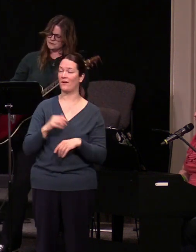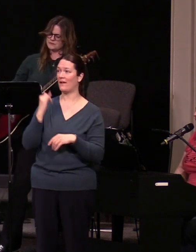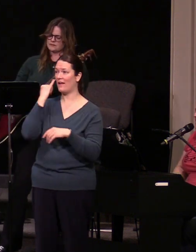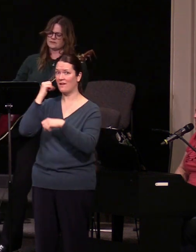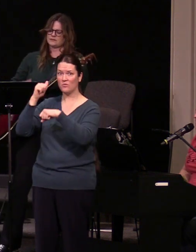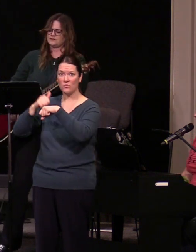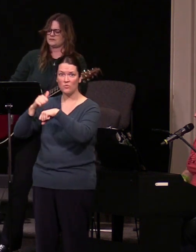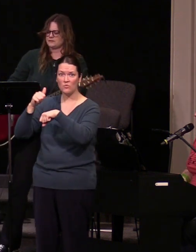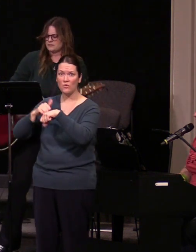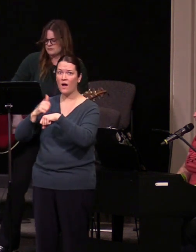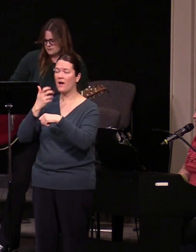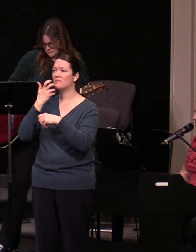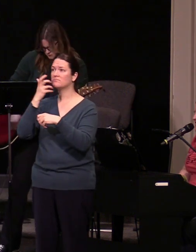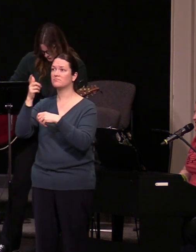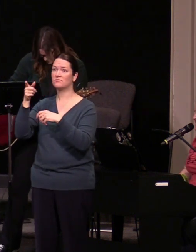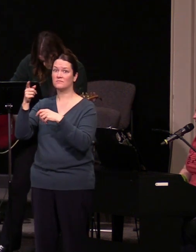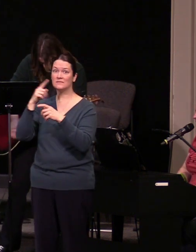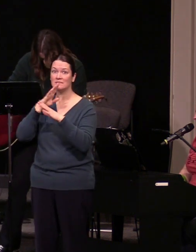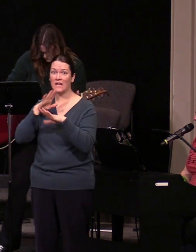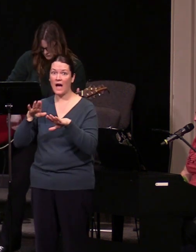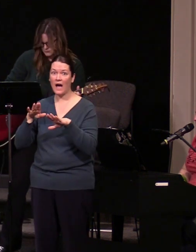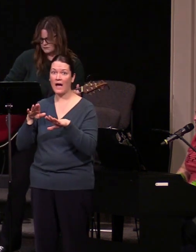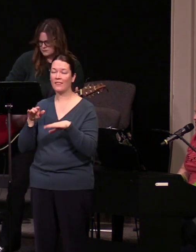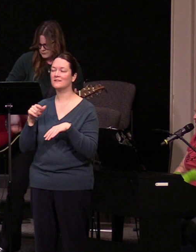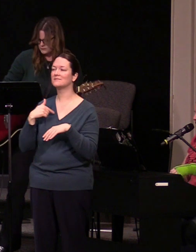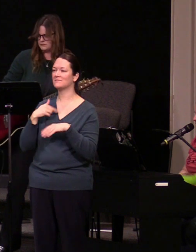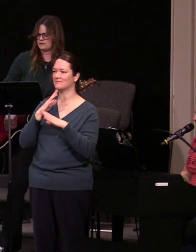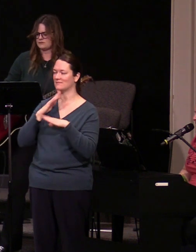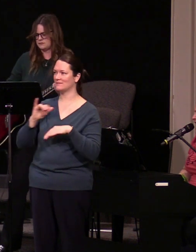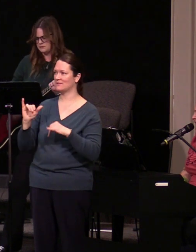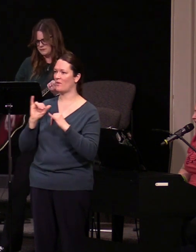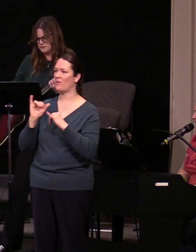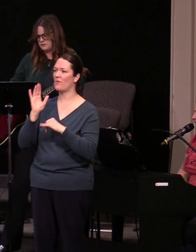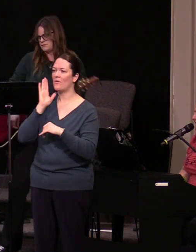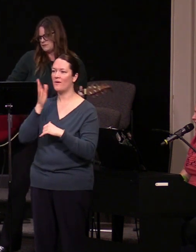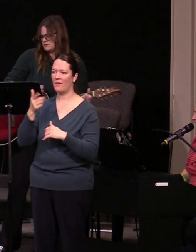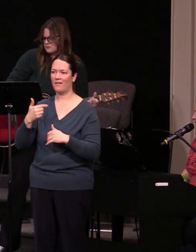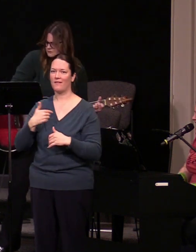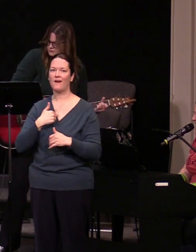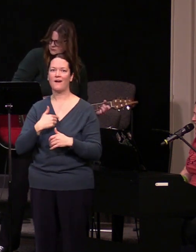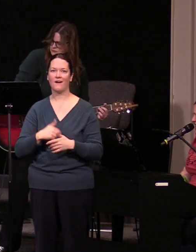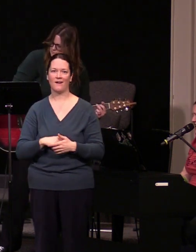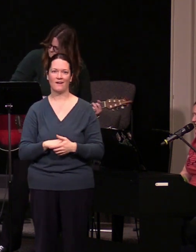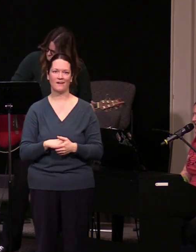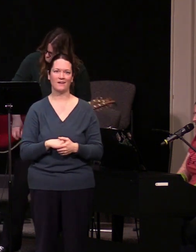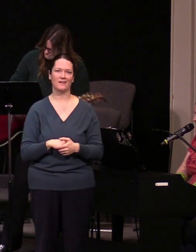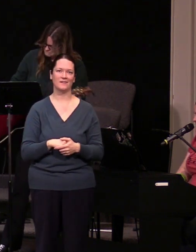the rocks cry out in silence, so will I.